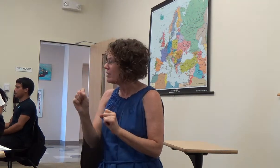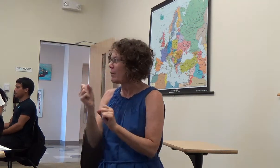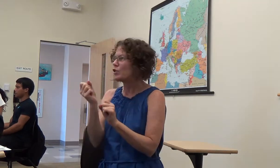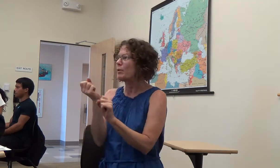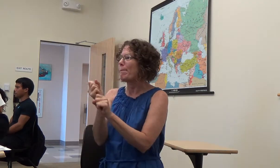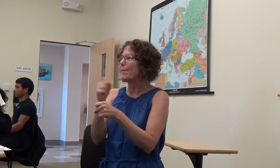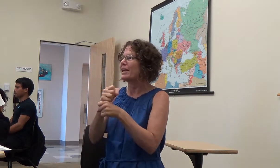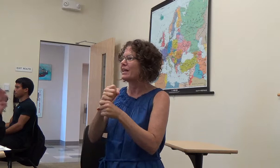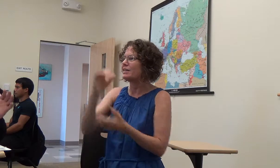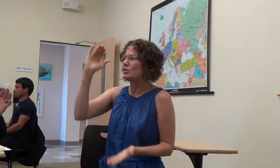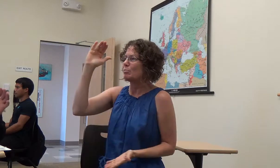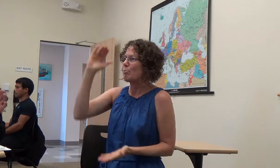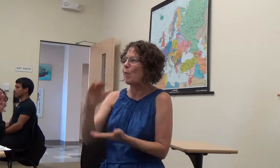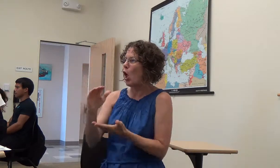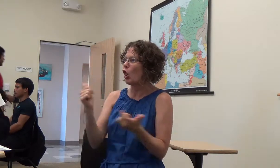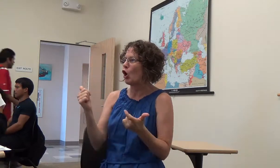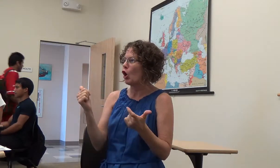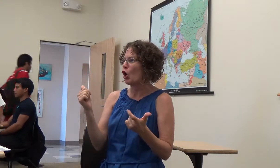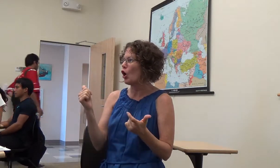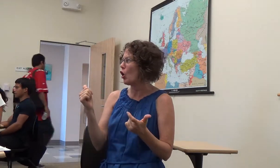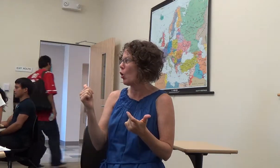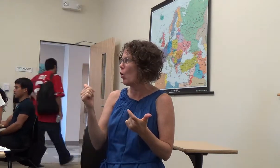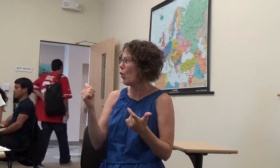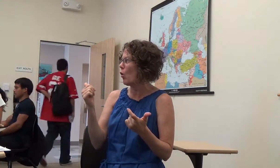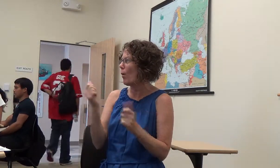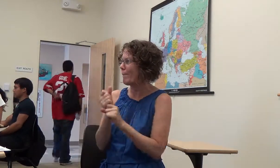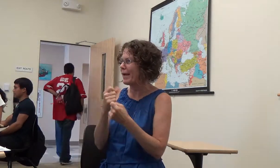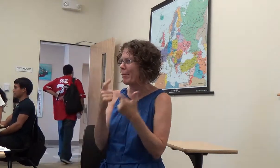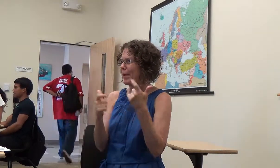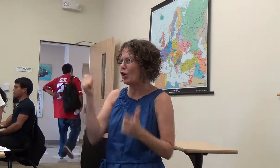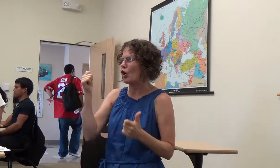to make it look bigger, or I'm not sure how to explain it.